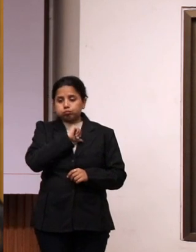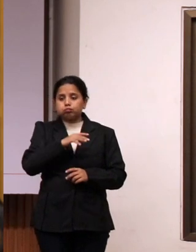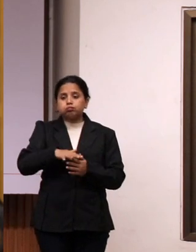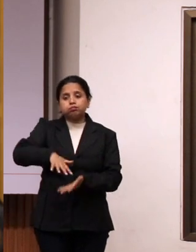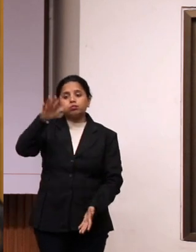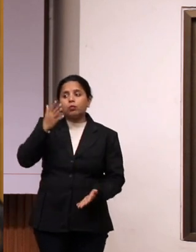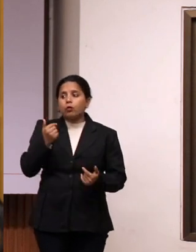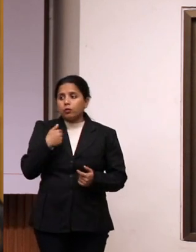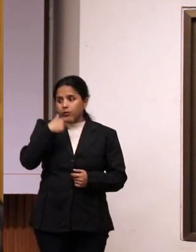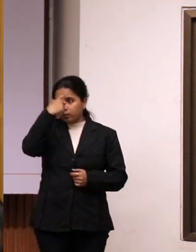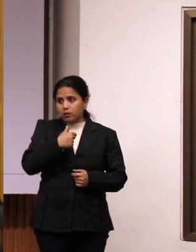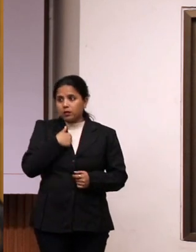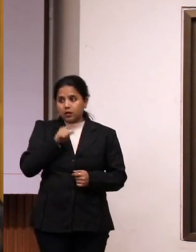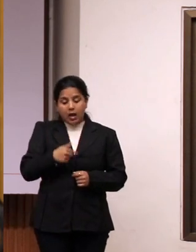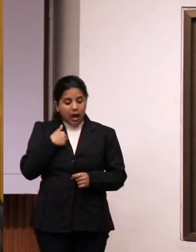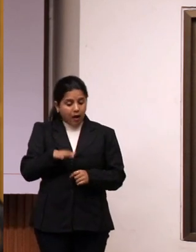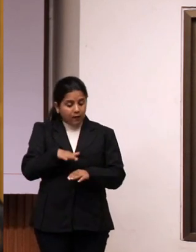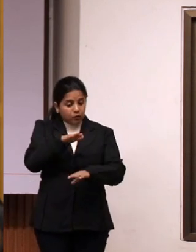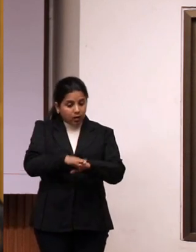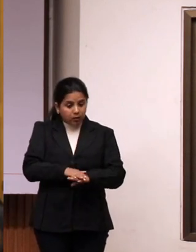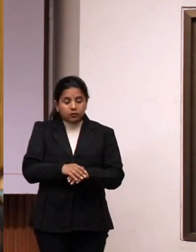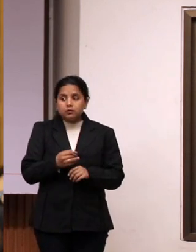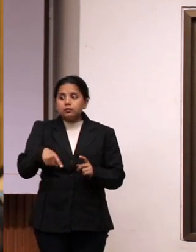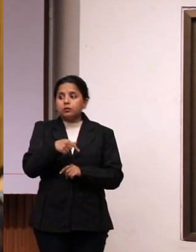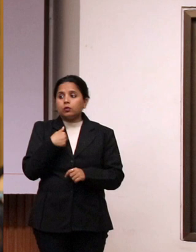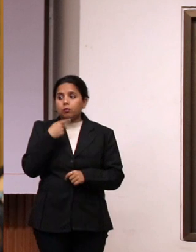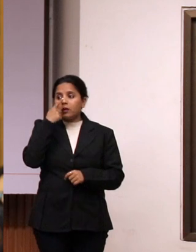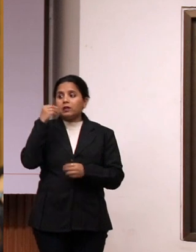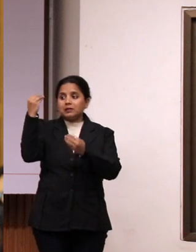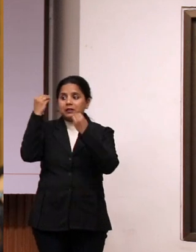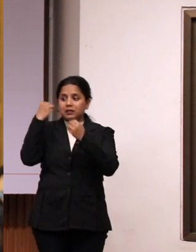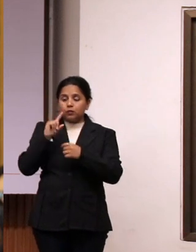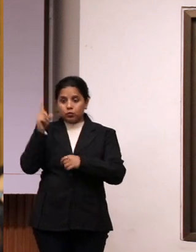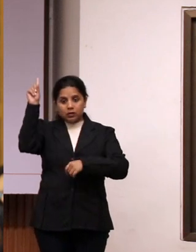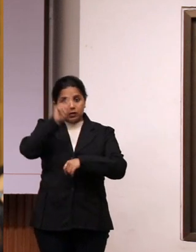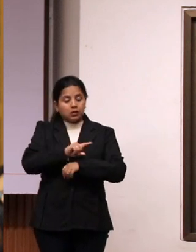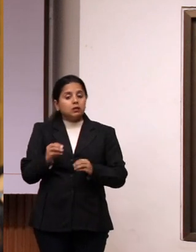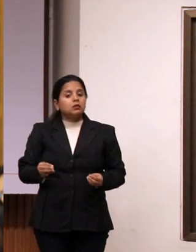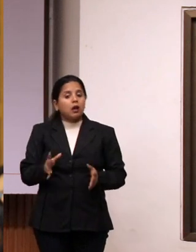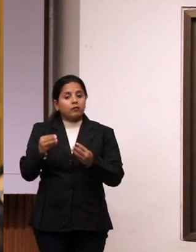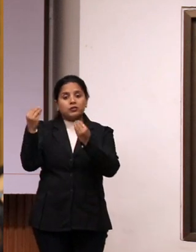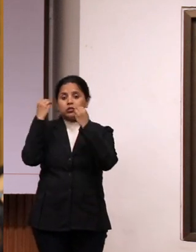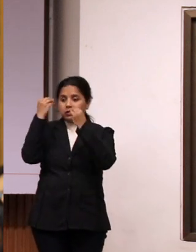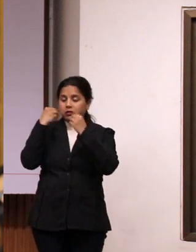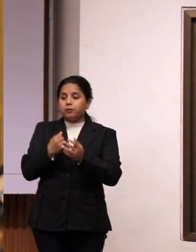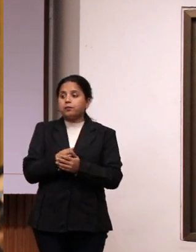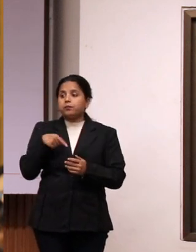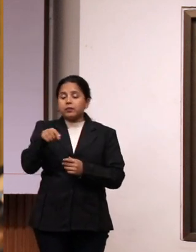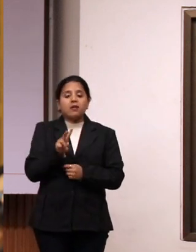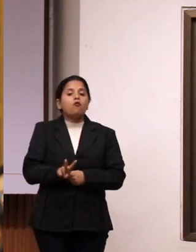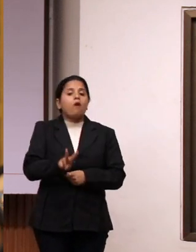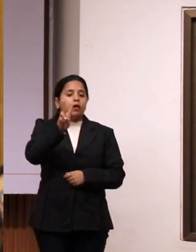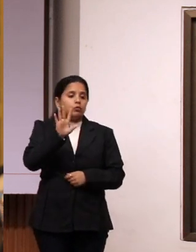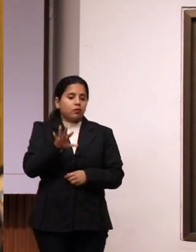I'm a Jain, I'm touched. Our parents teach from the day one, you know, about the